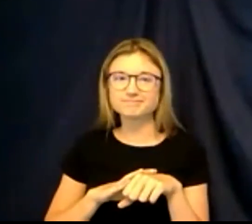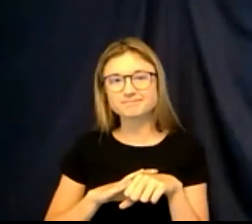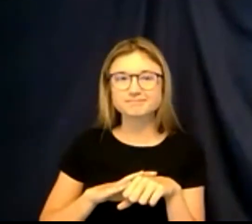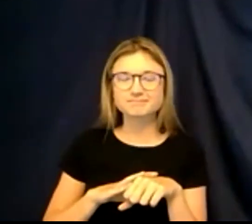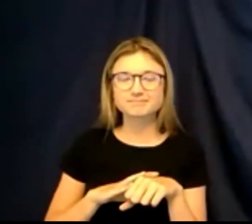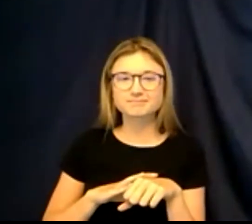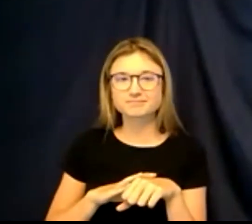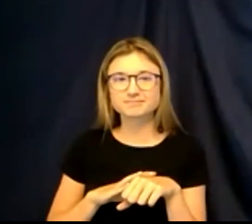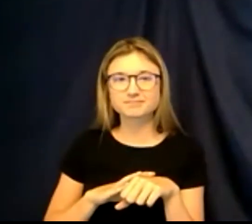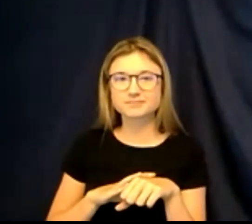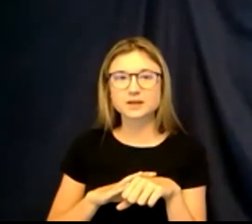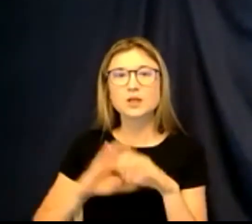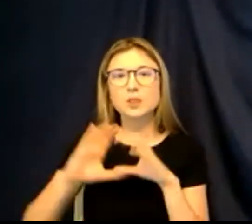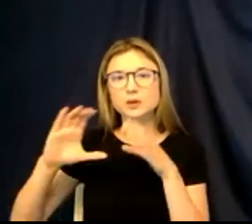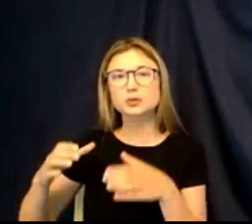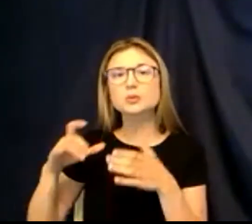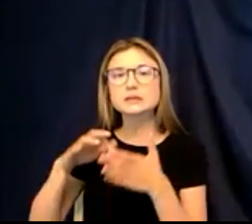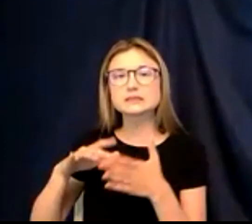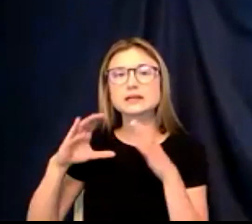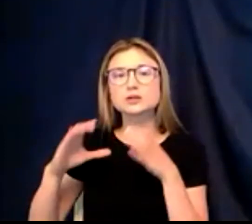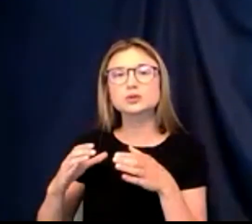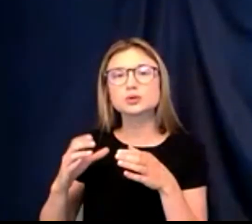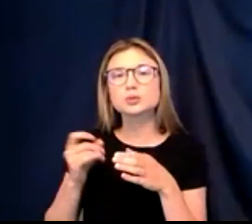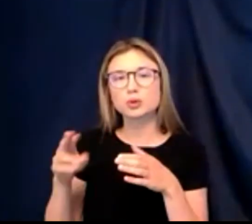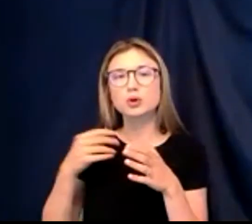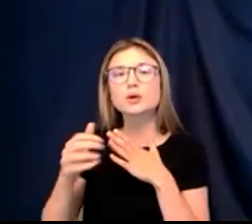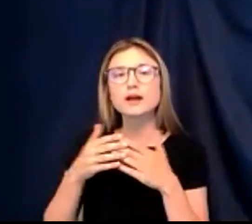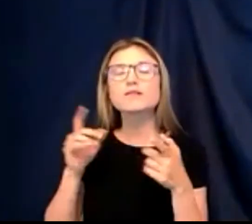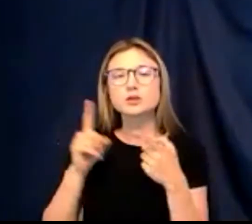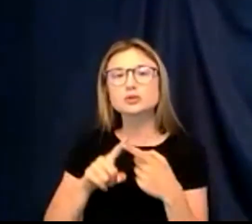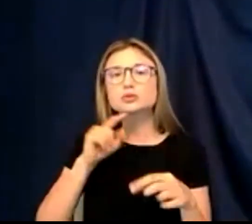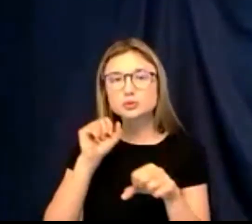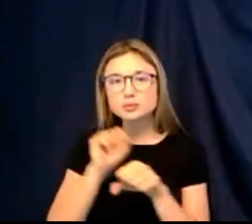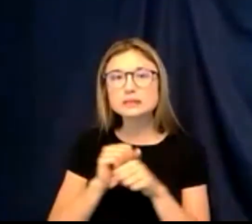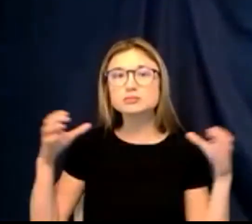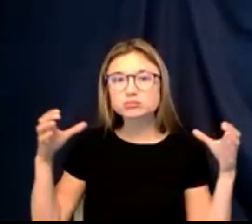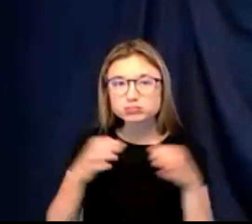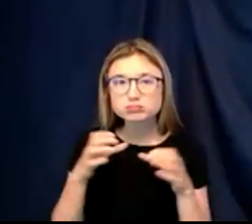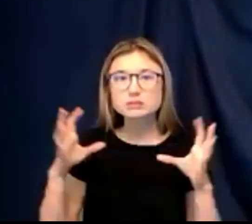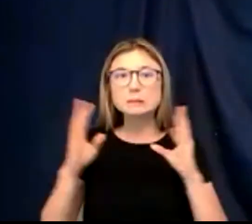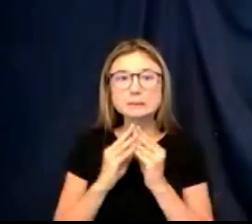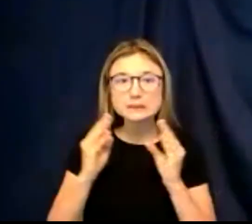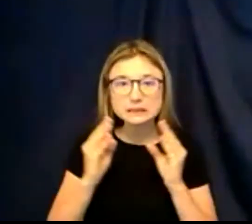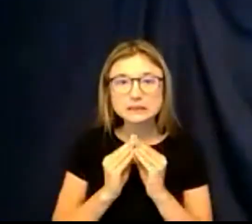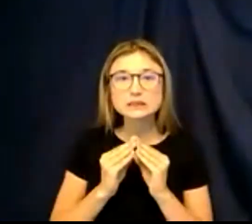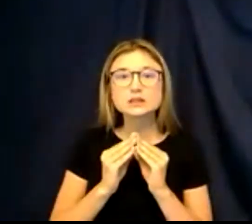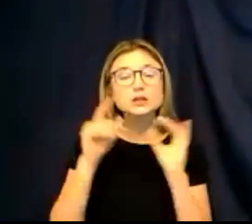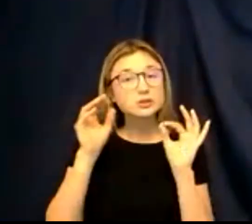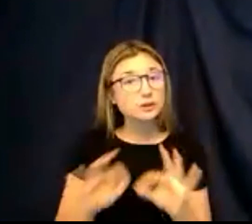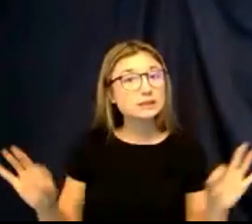study group or whatever to actually meet. So it's imperative that